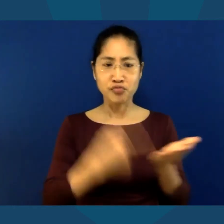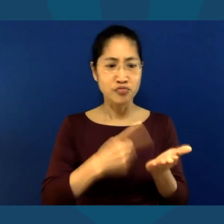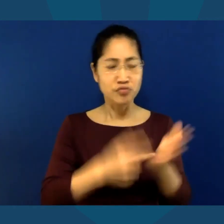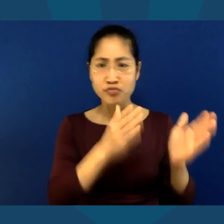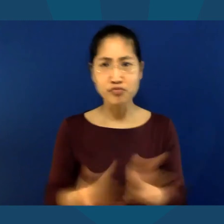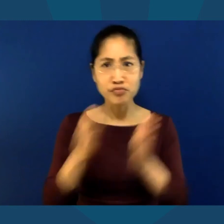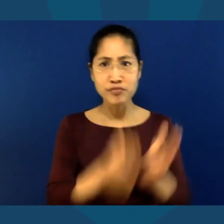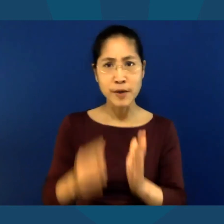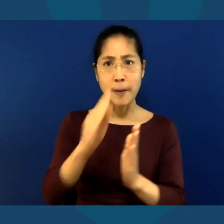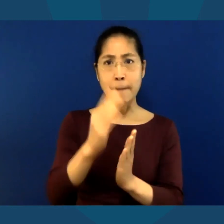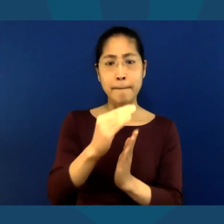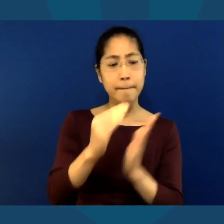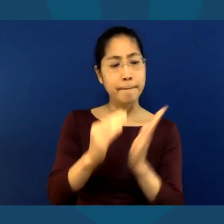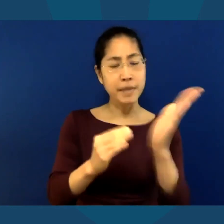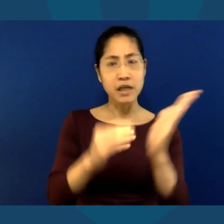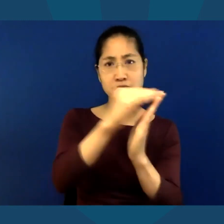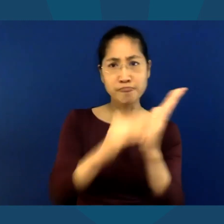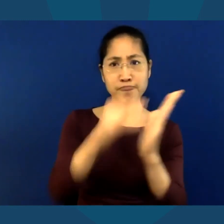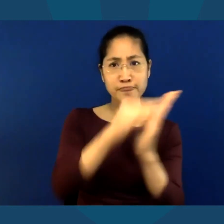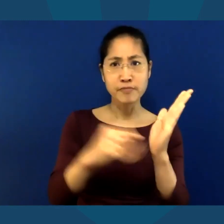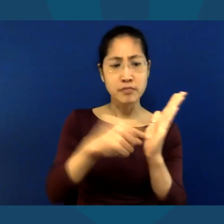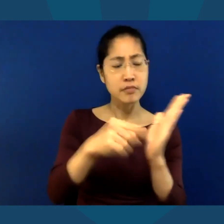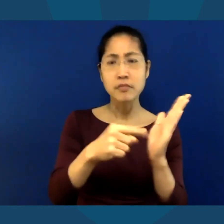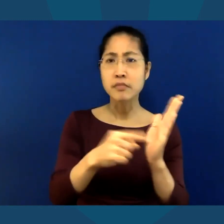biometric privacy bills.